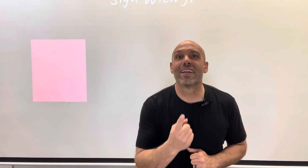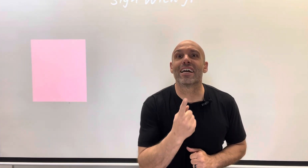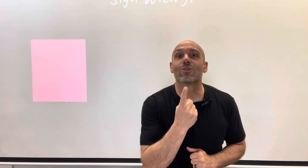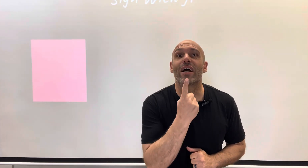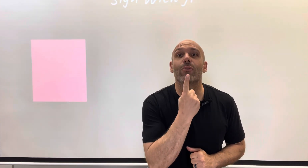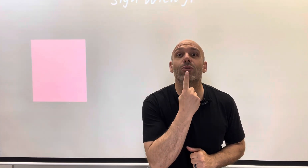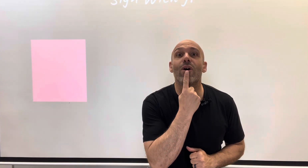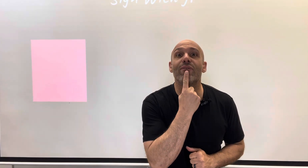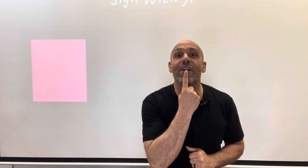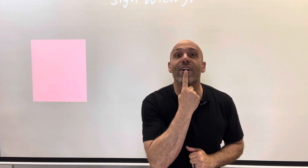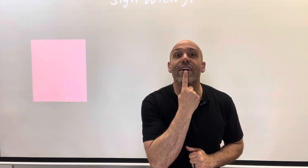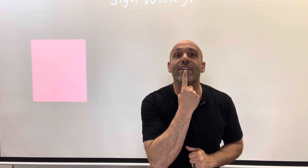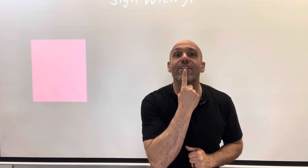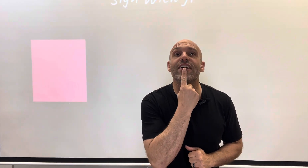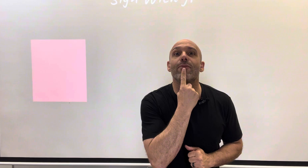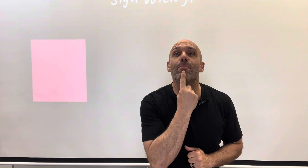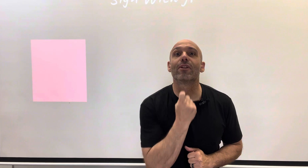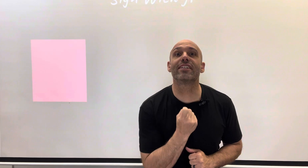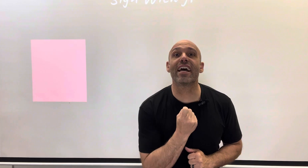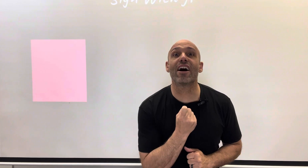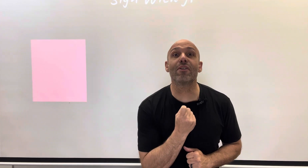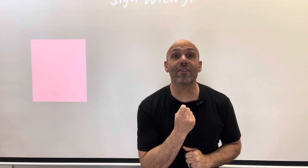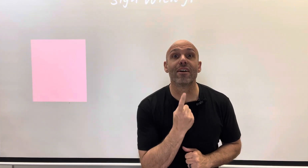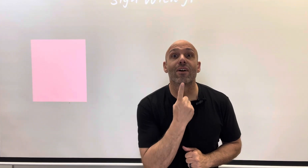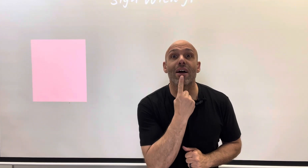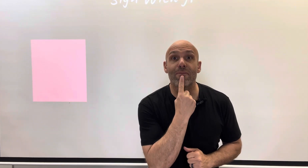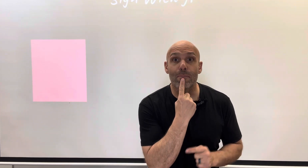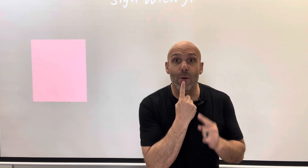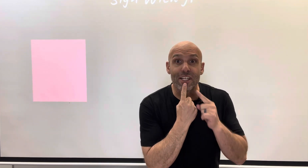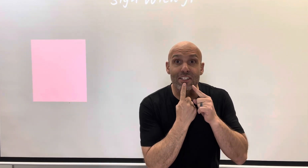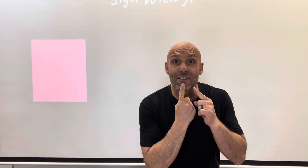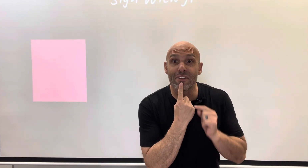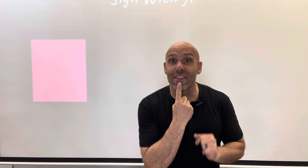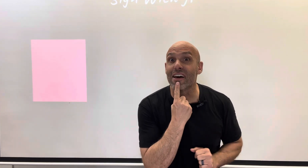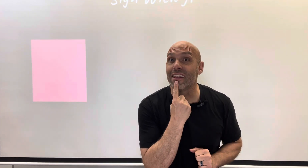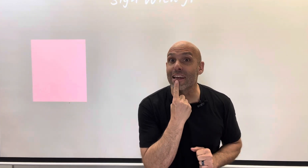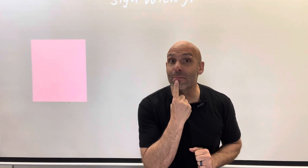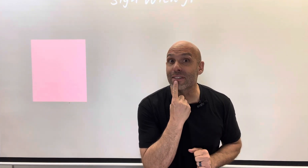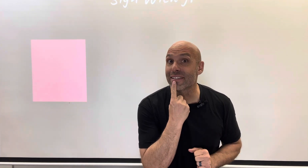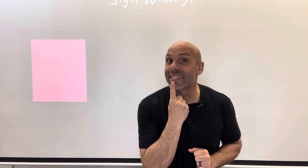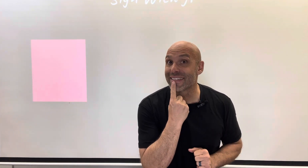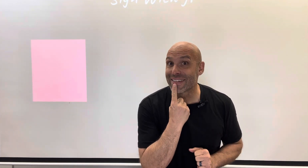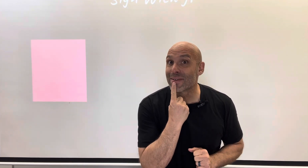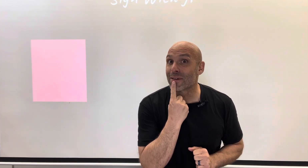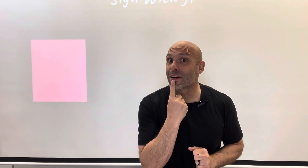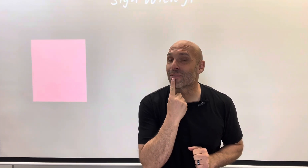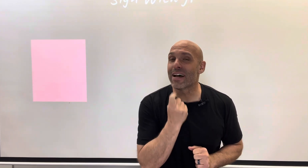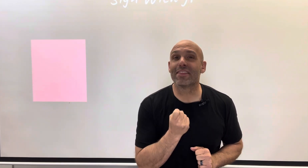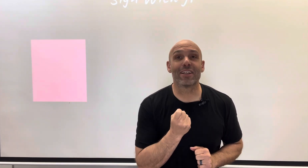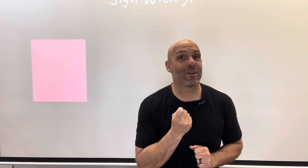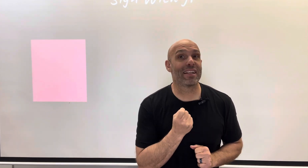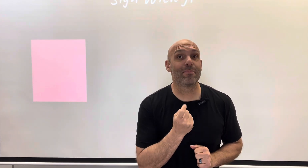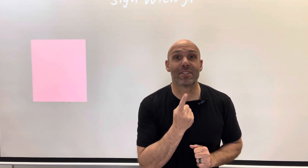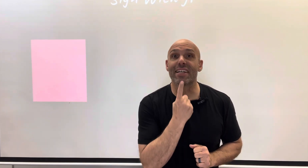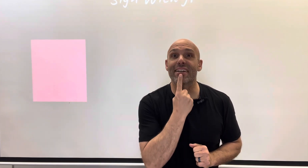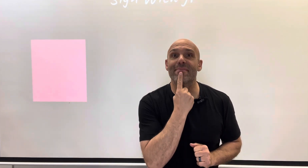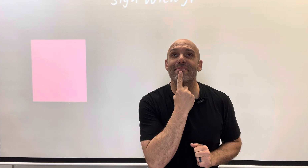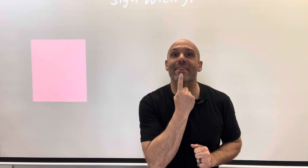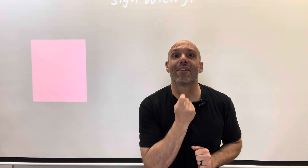That's right. It was one finger on the chin and we pull it down, right? Pointing to the lips, which are red. Think red lipstick. Okay,